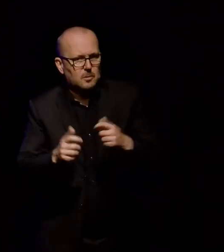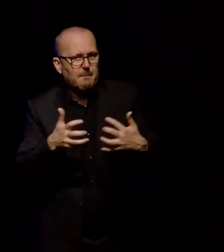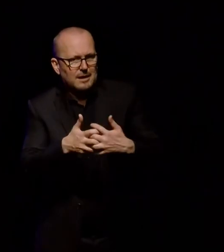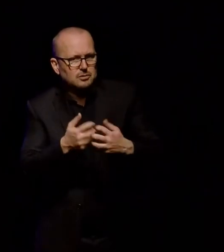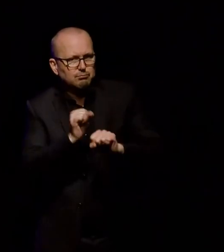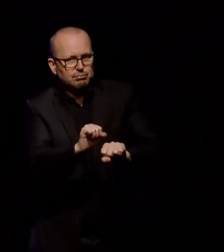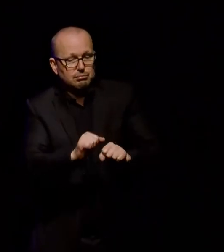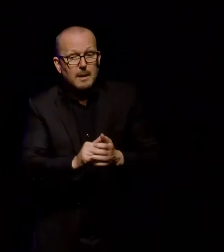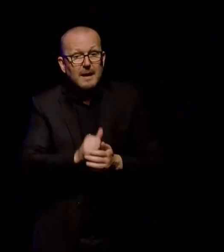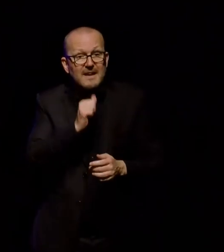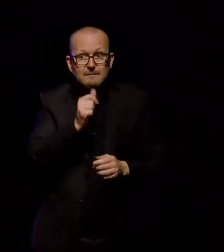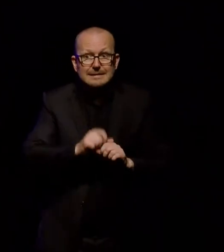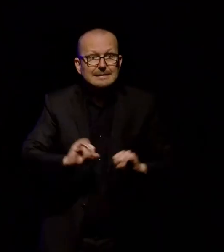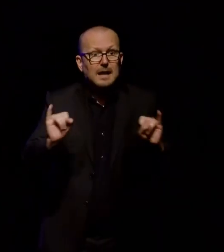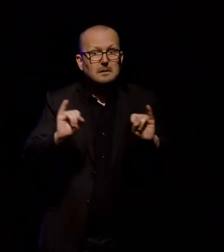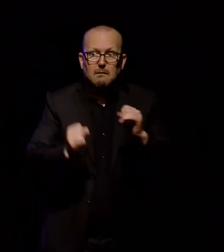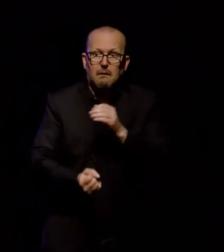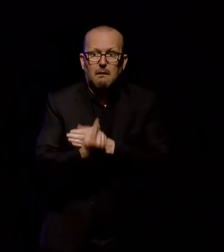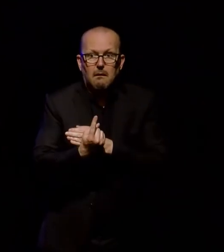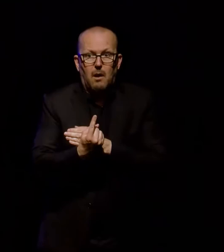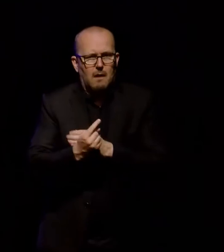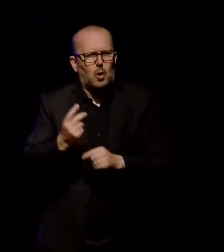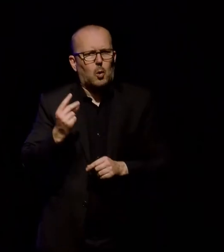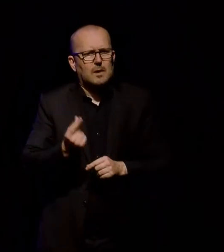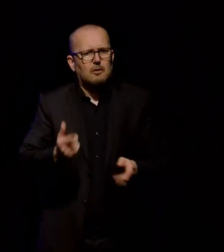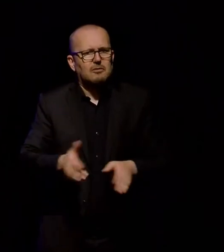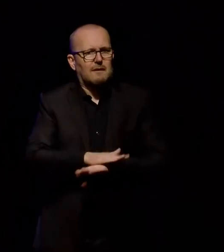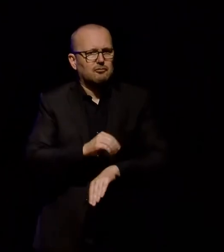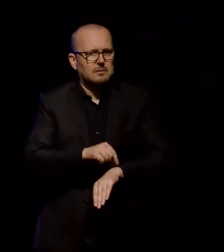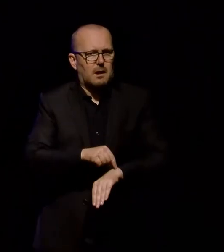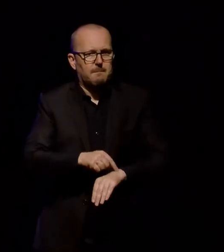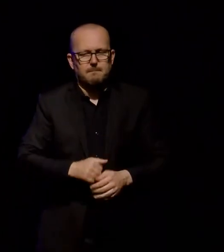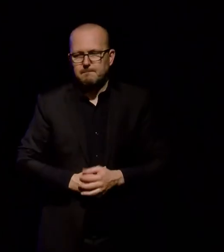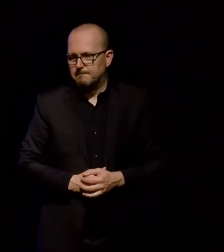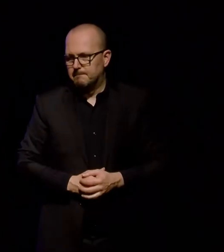quicker disaster recovery time when compared to recovering from tapes.